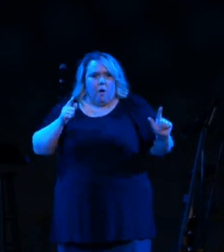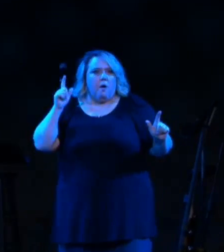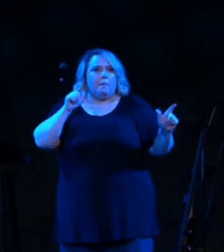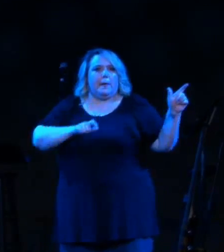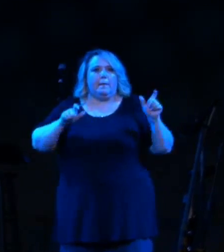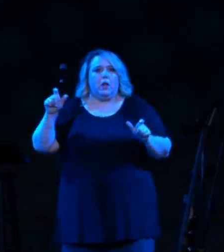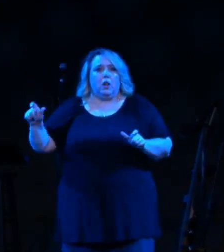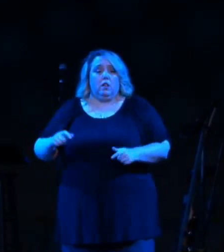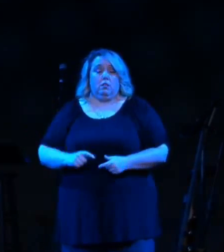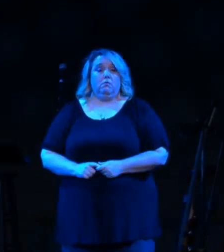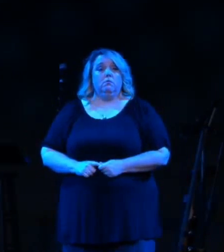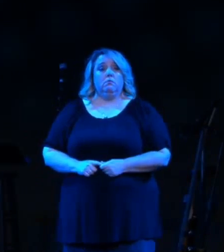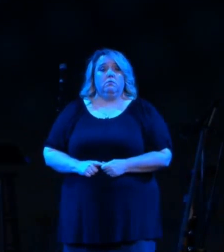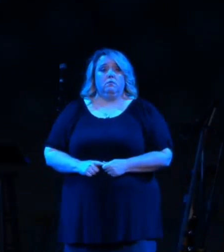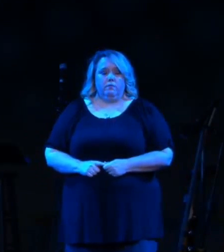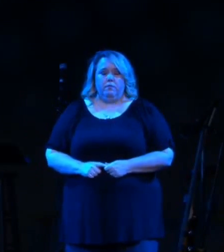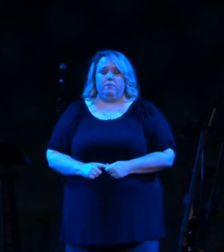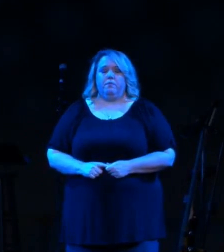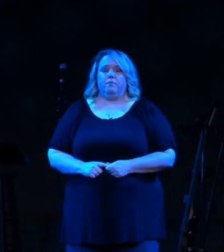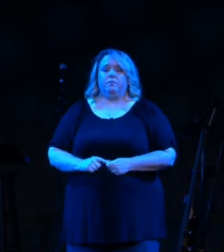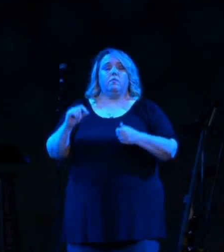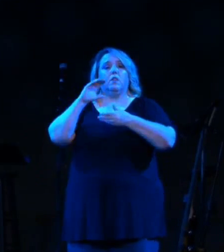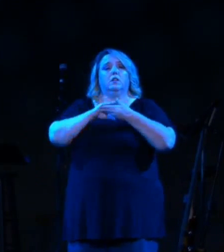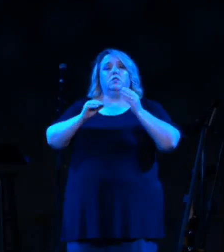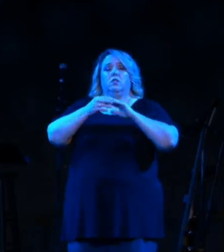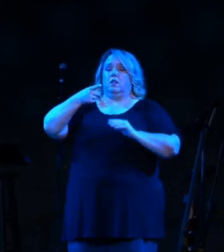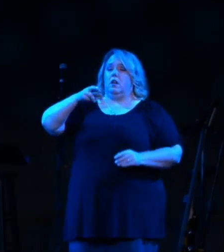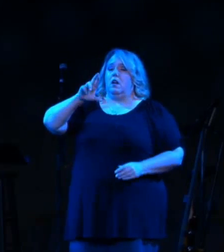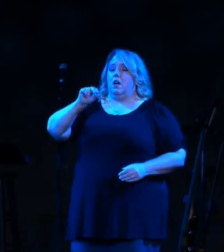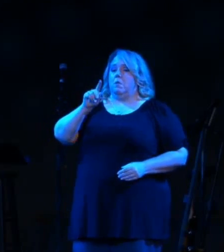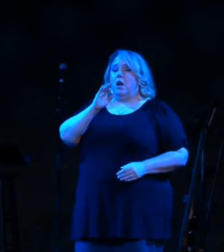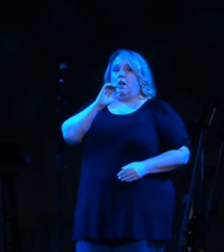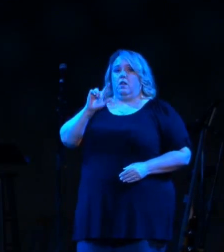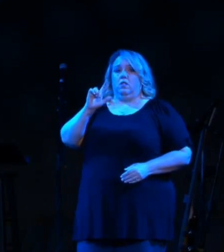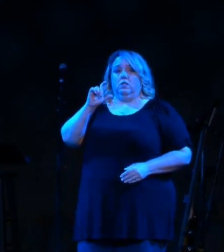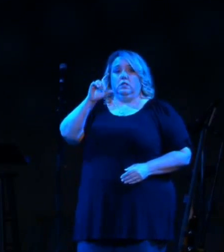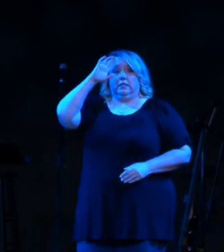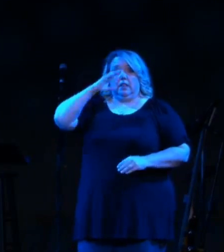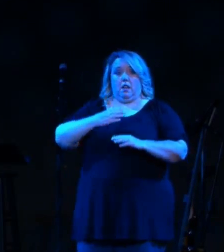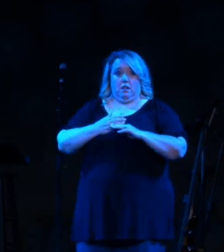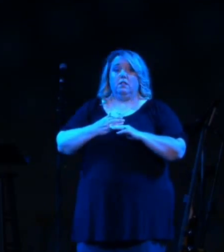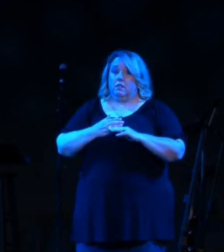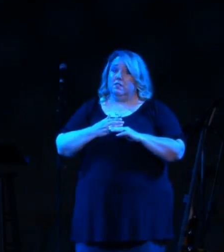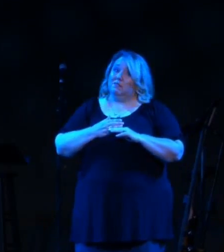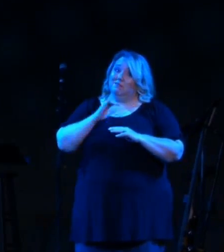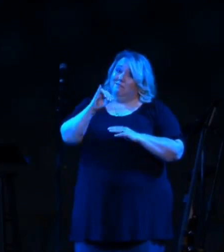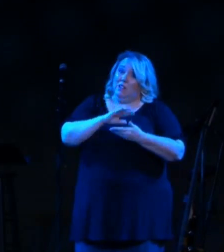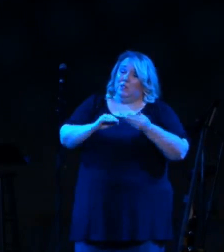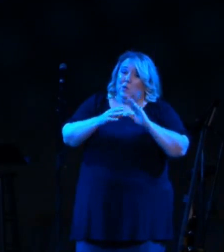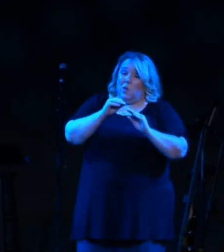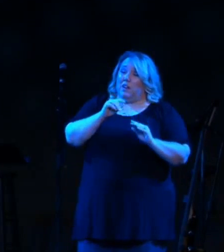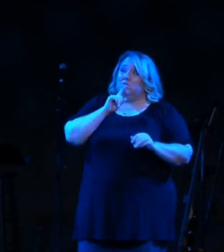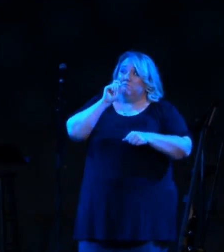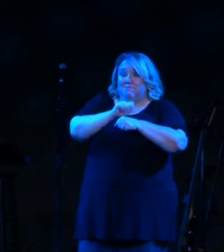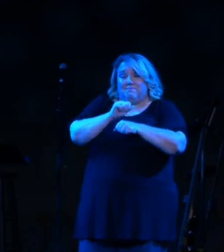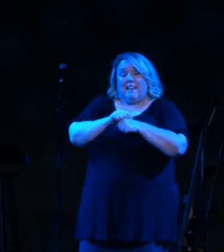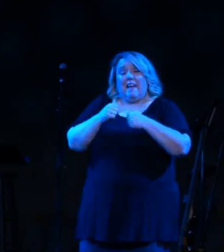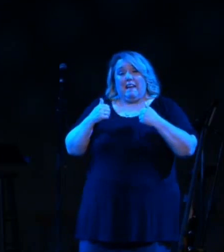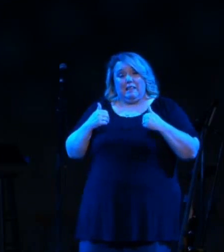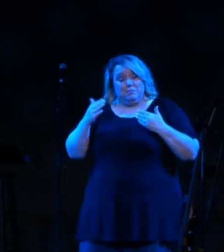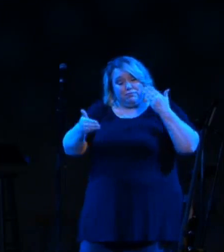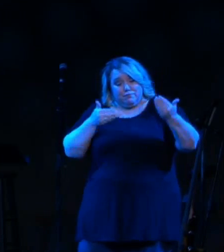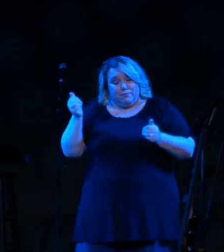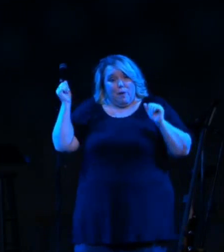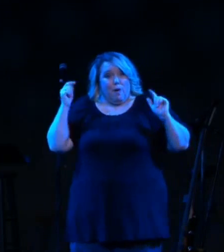of the prodigal son, we see that there is room for all. The story